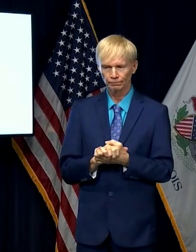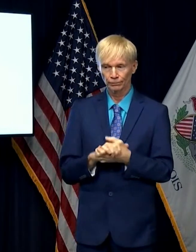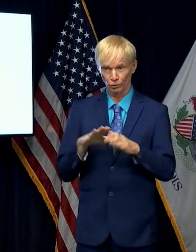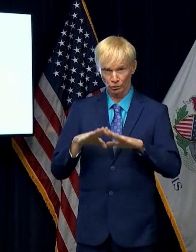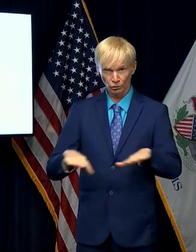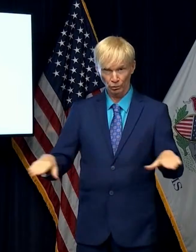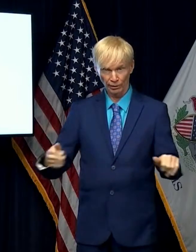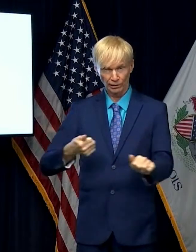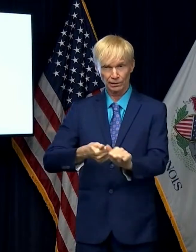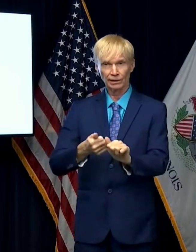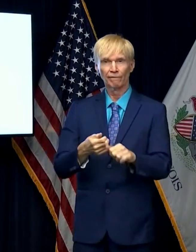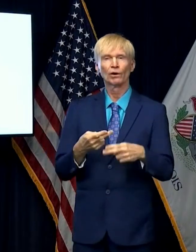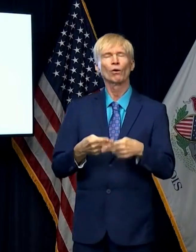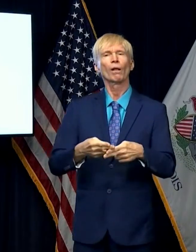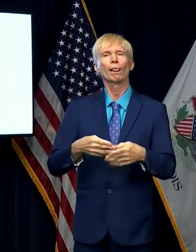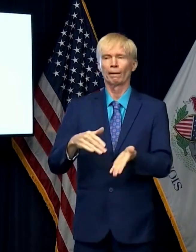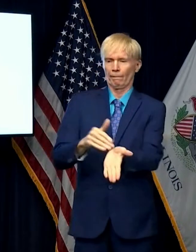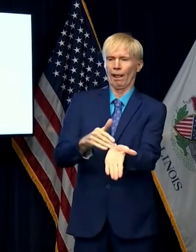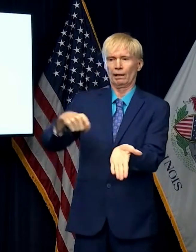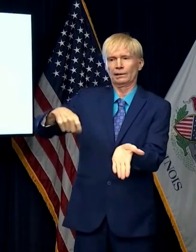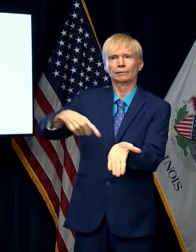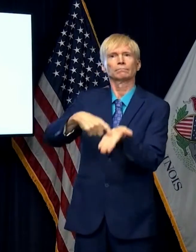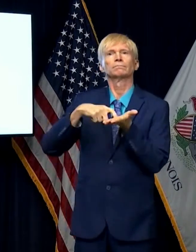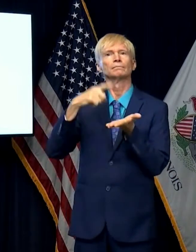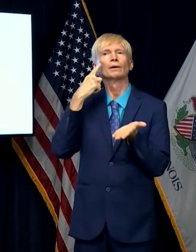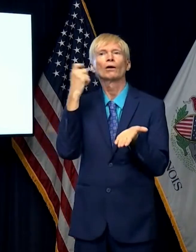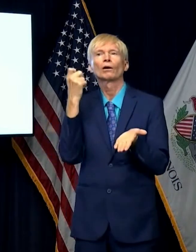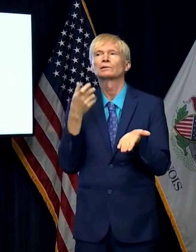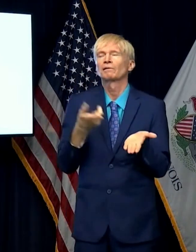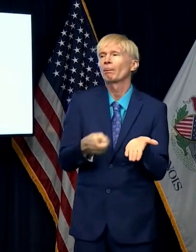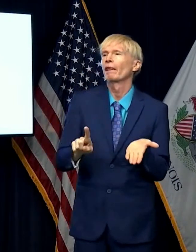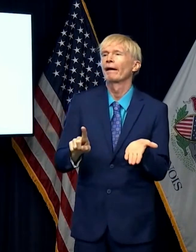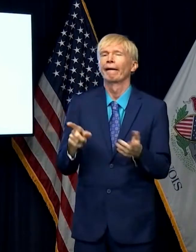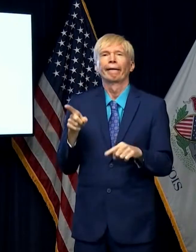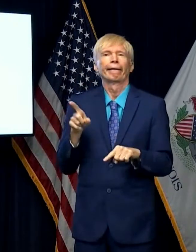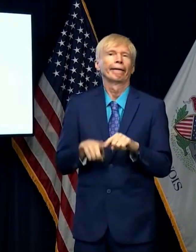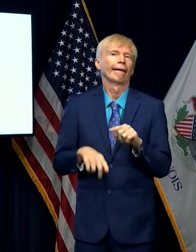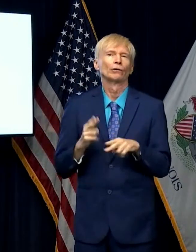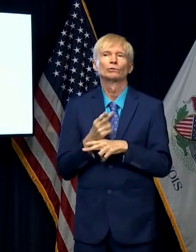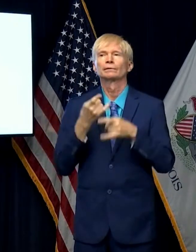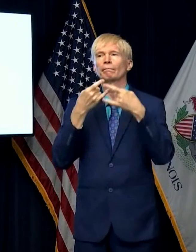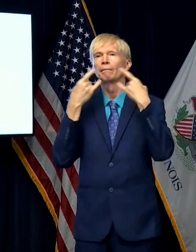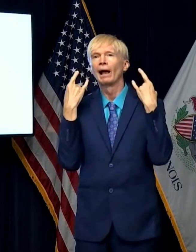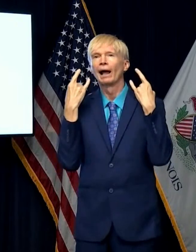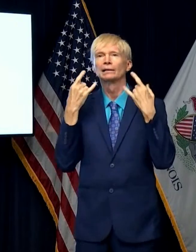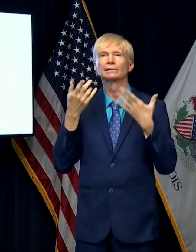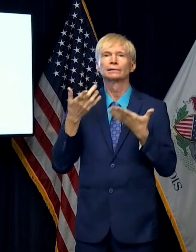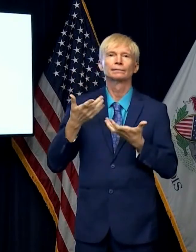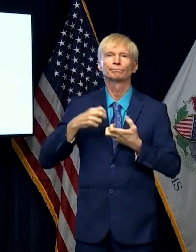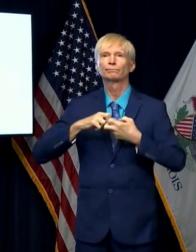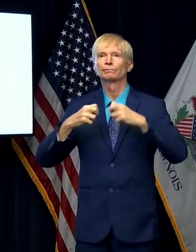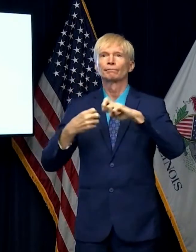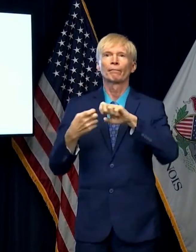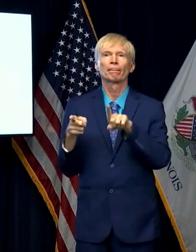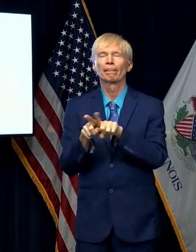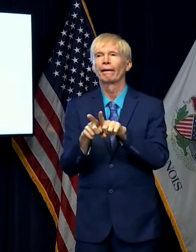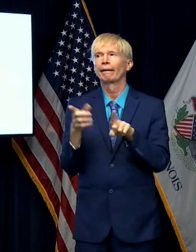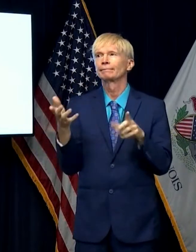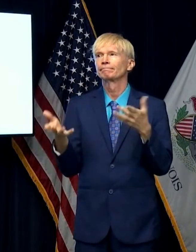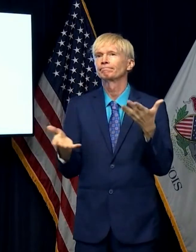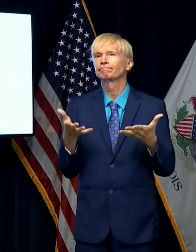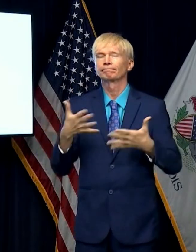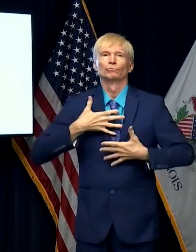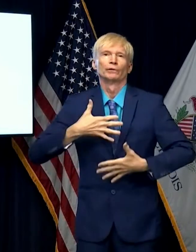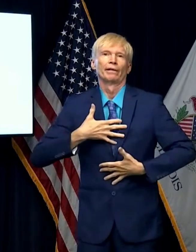Children with medical necessities, where there are reasons why they can't wear a mask, situations like their